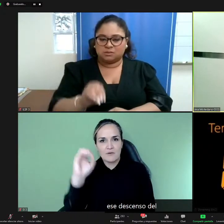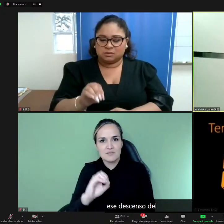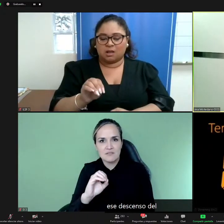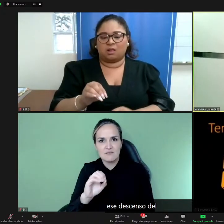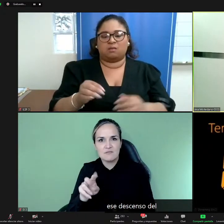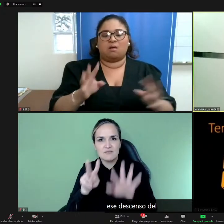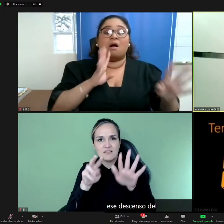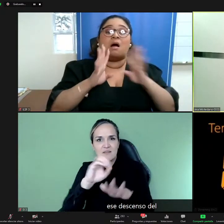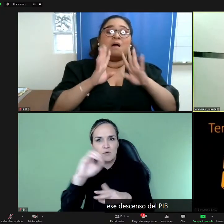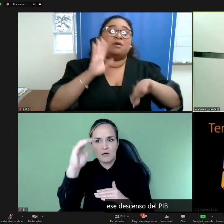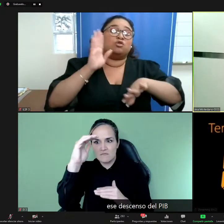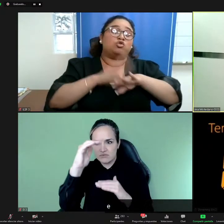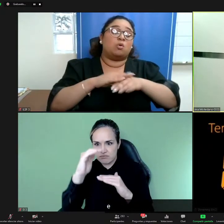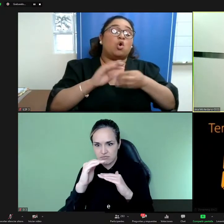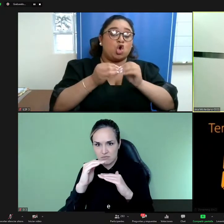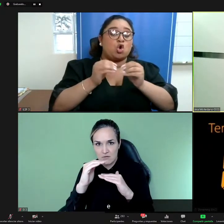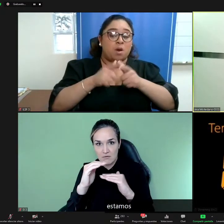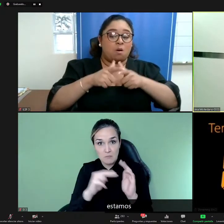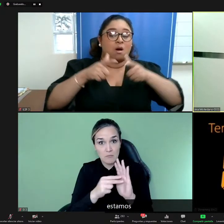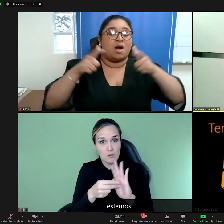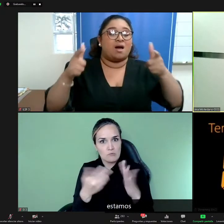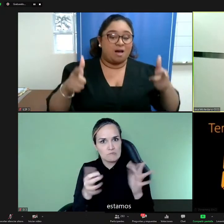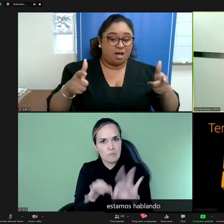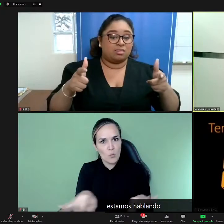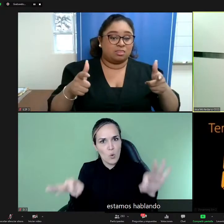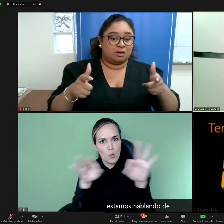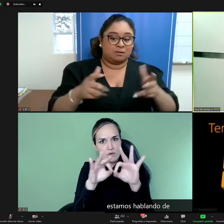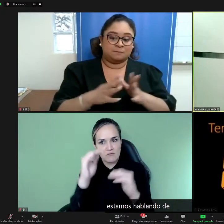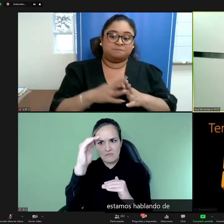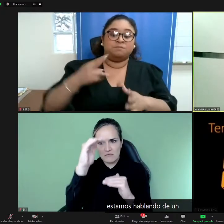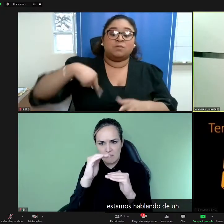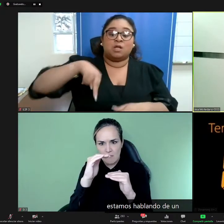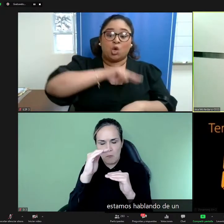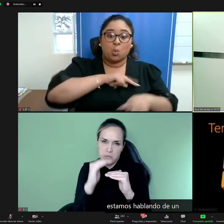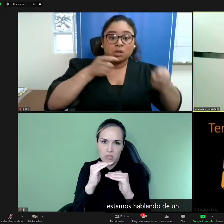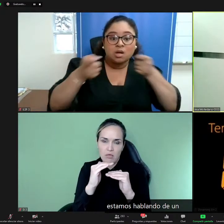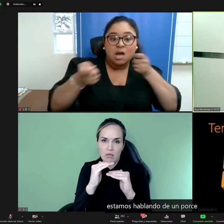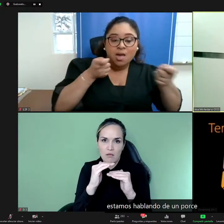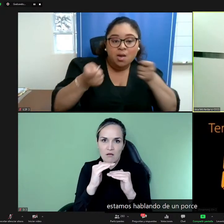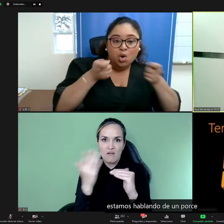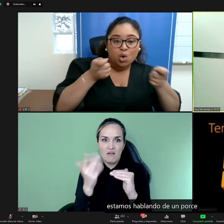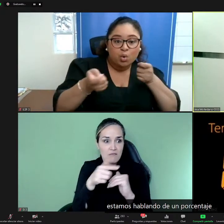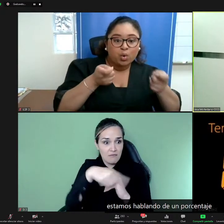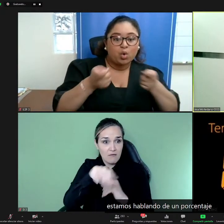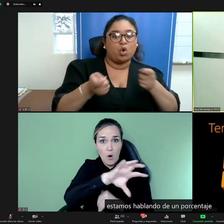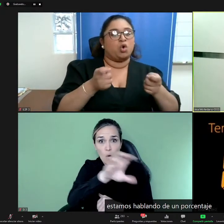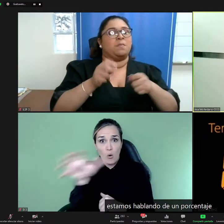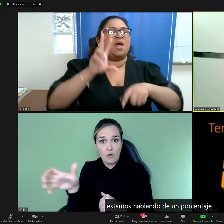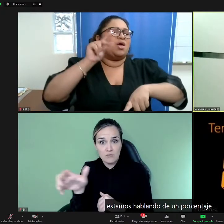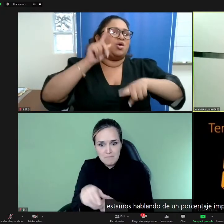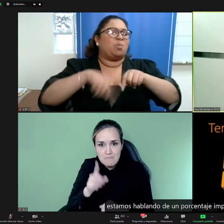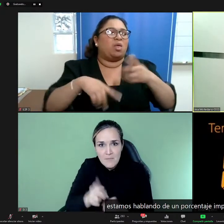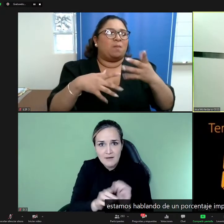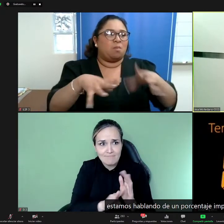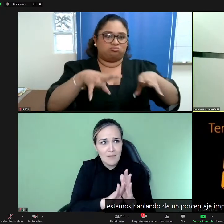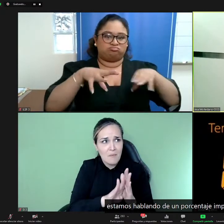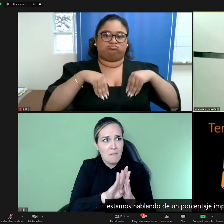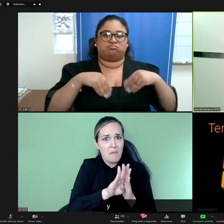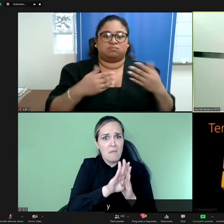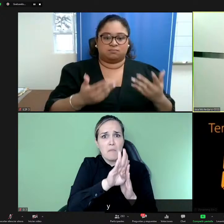and five and seven percent we're talking about an important percentage that our economies need and that we can